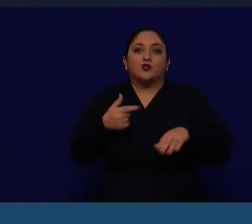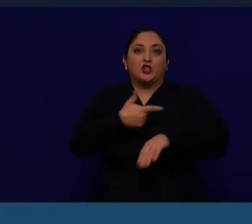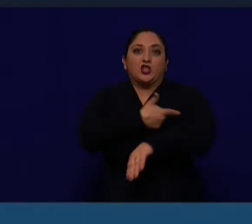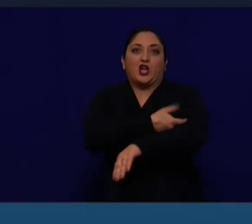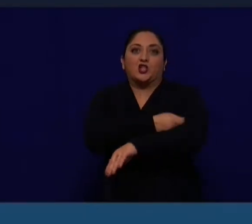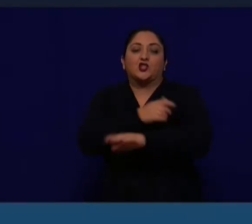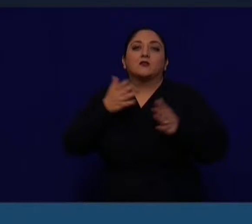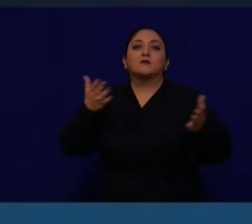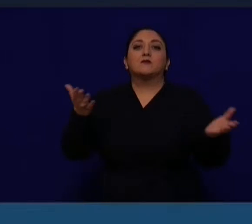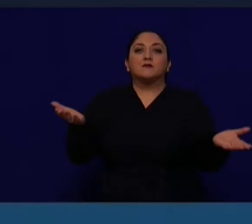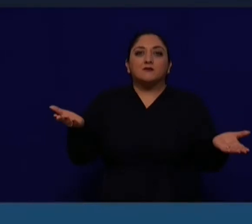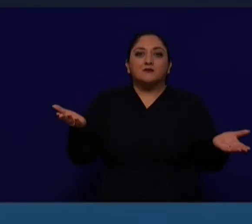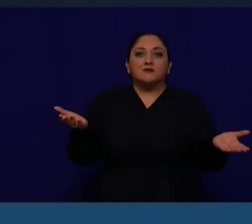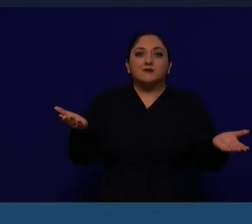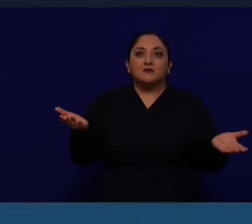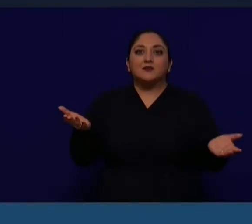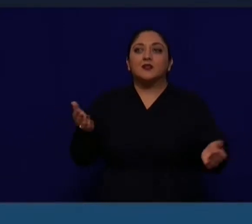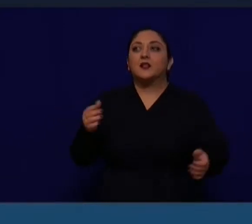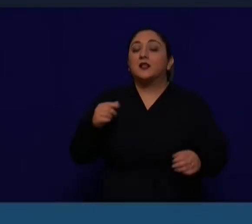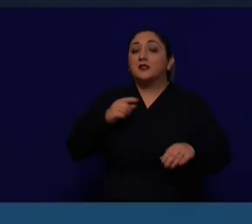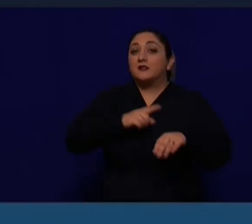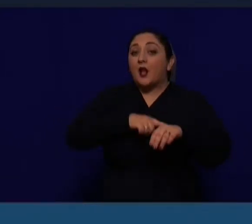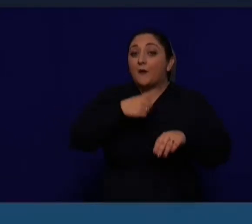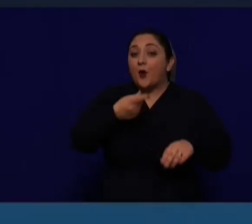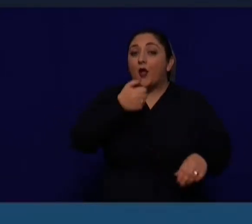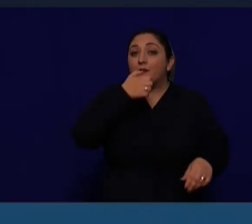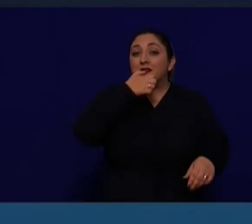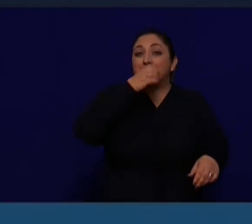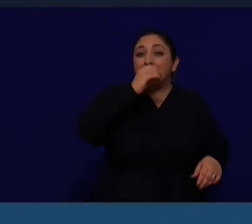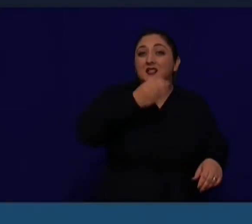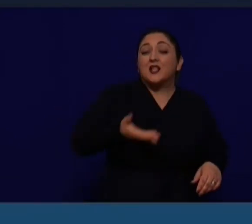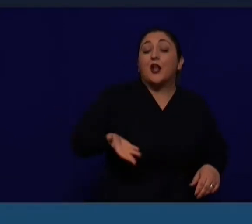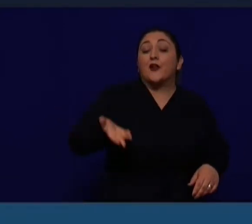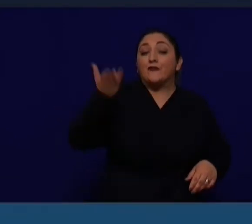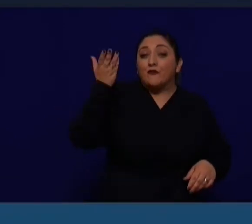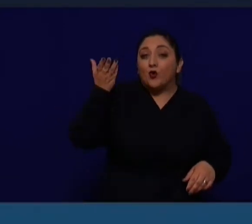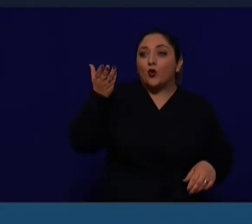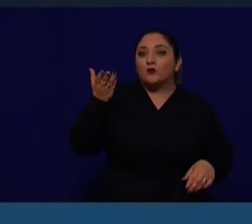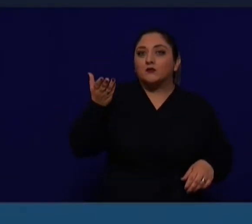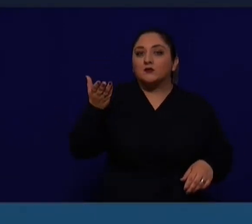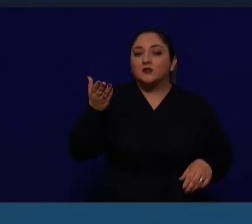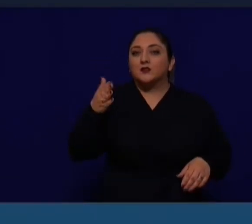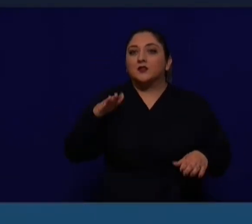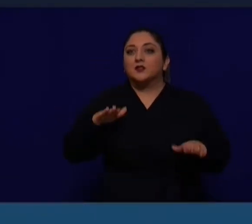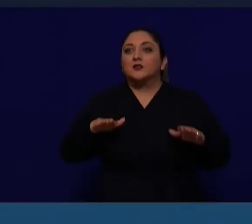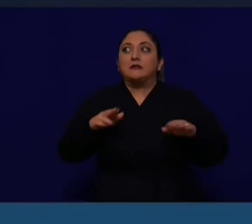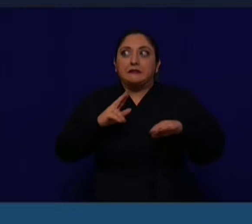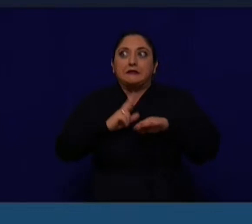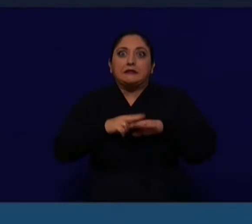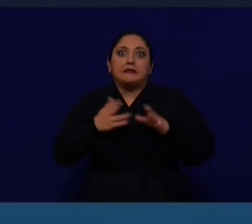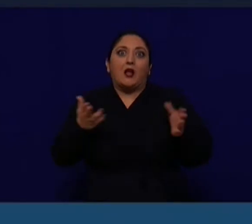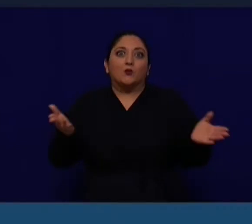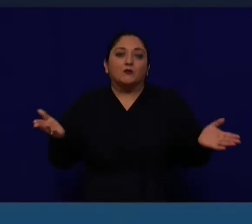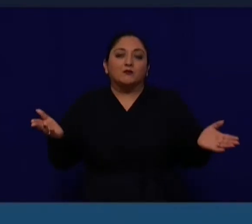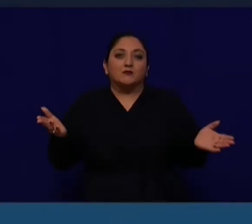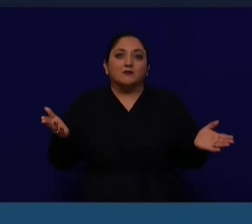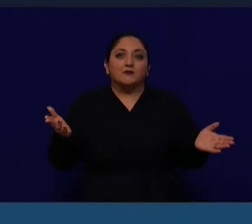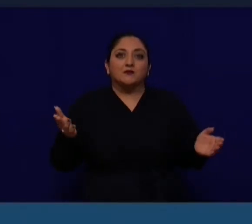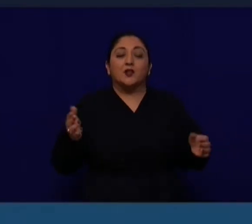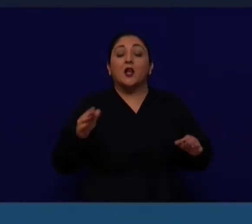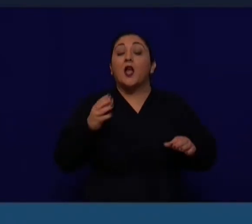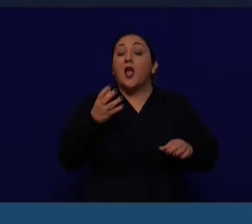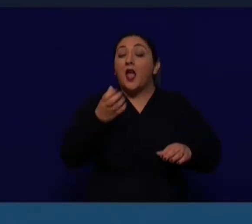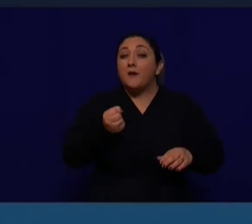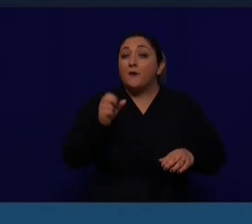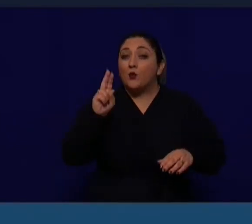ħanbdew nbagħtu l-invitations lil fuq minn 60 sena, ġifieri dawk in-nies kollha l fuq minn 60 sena kollha huma eligibbli. Għandek il-frontliners,